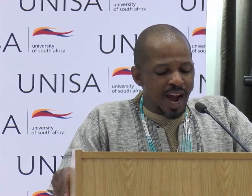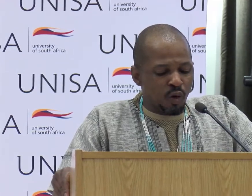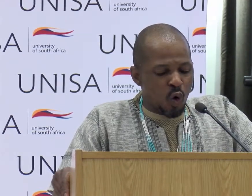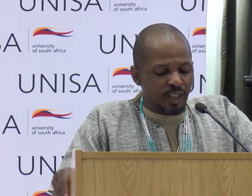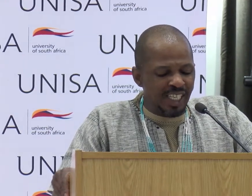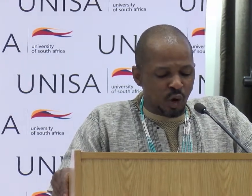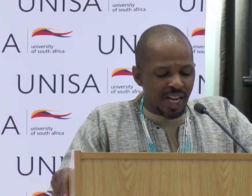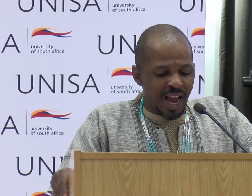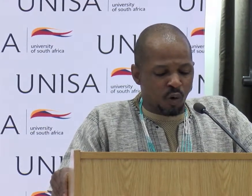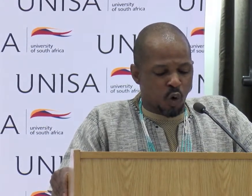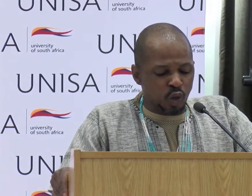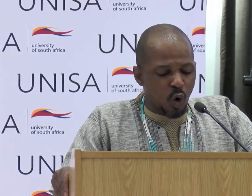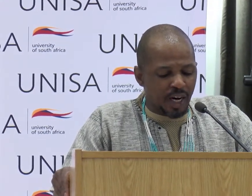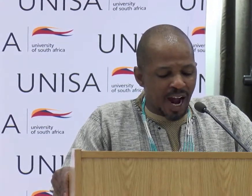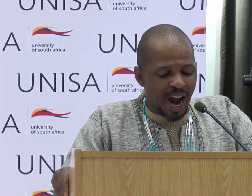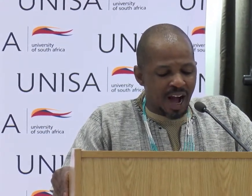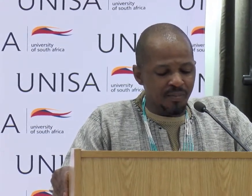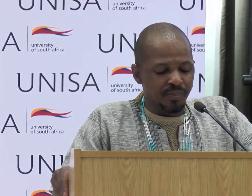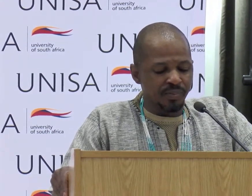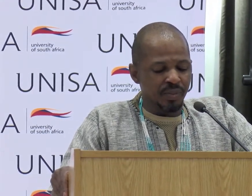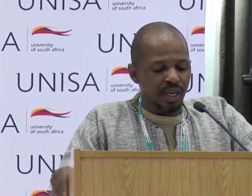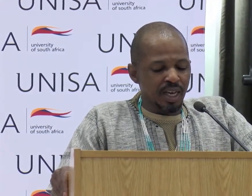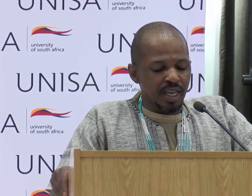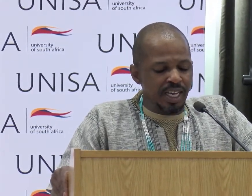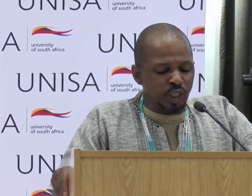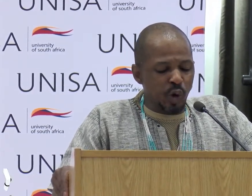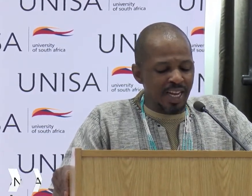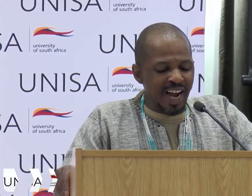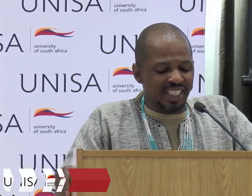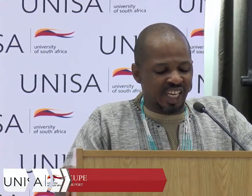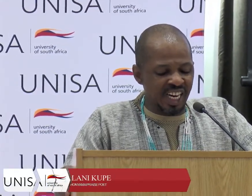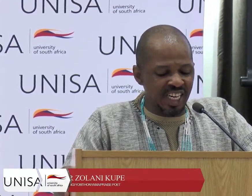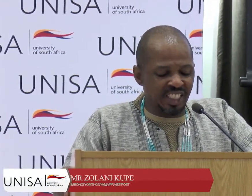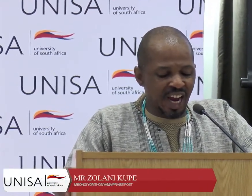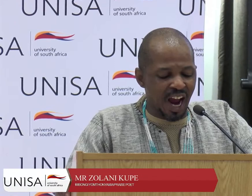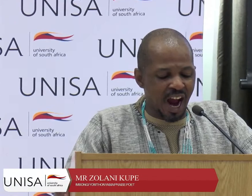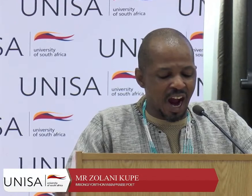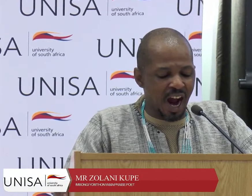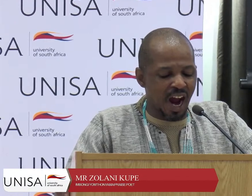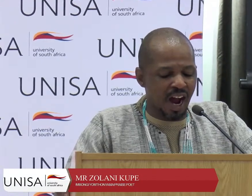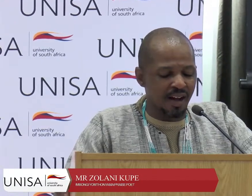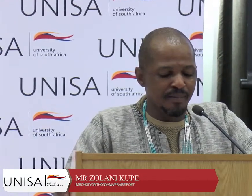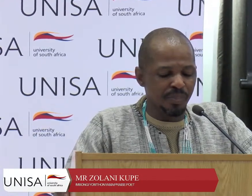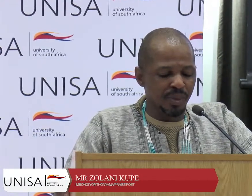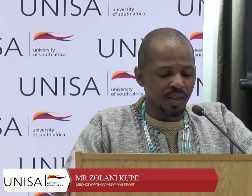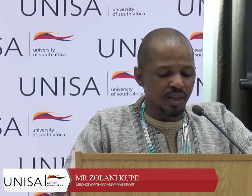izwe liyagunqa, izwe liyaguquka, izwe liyatshintsha.